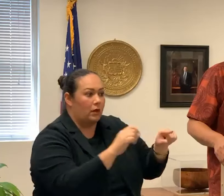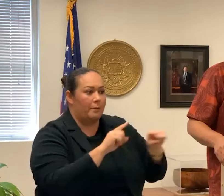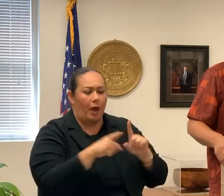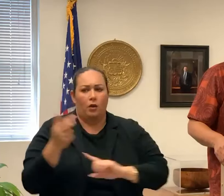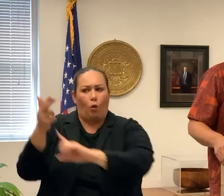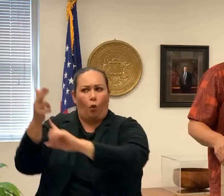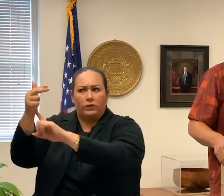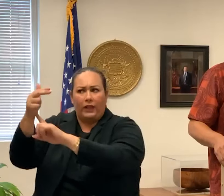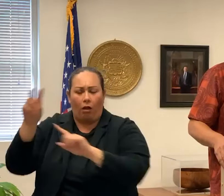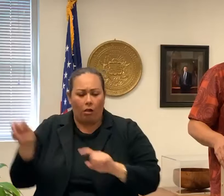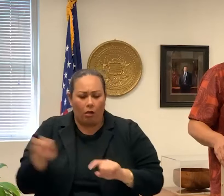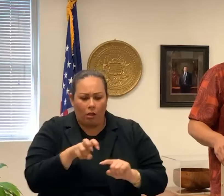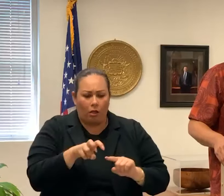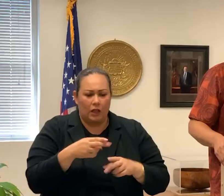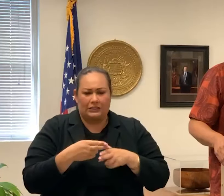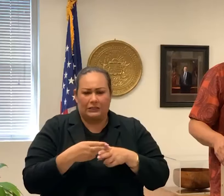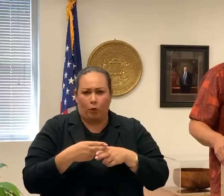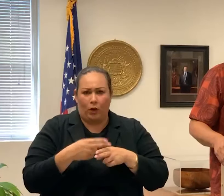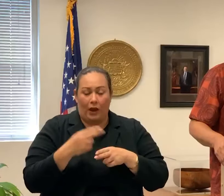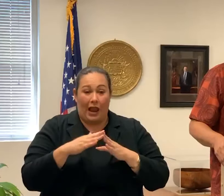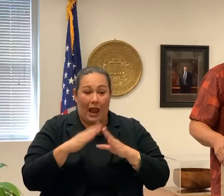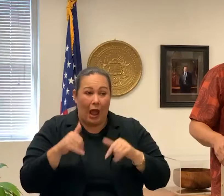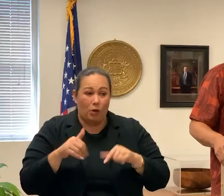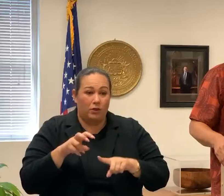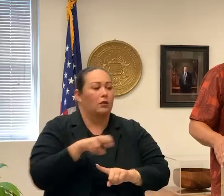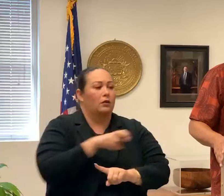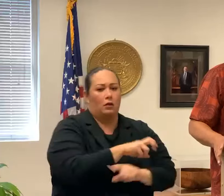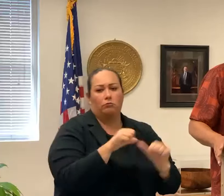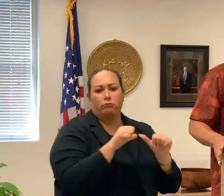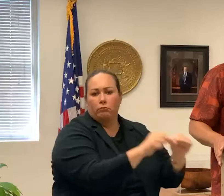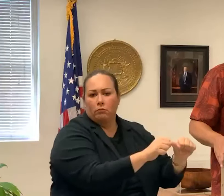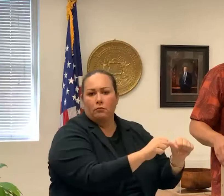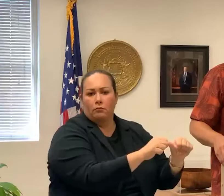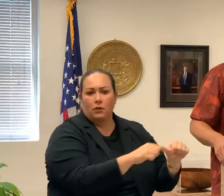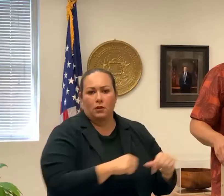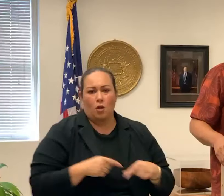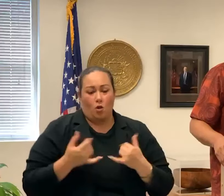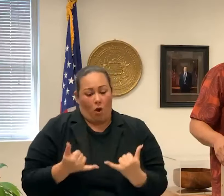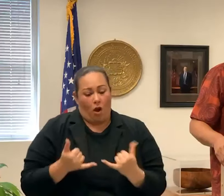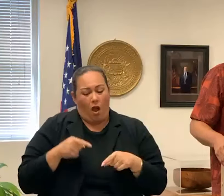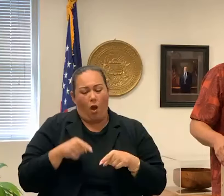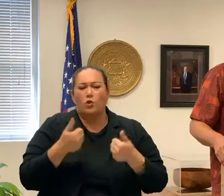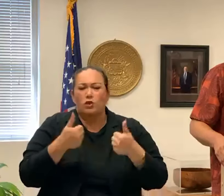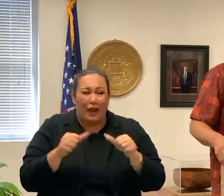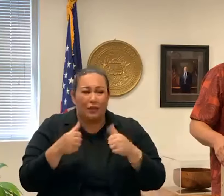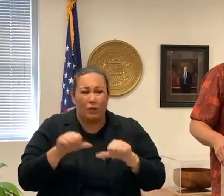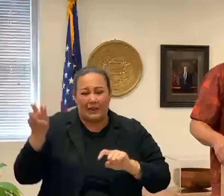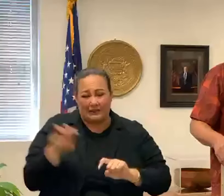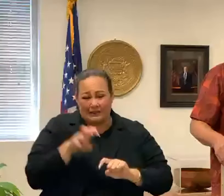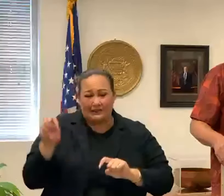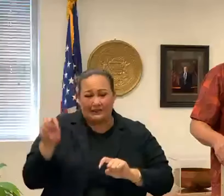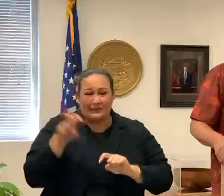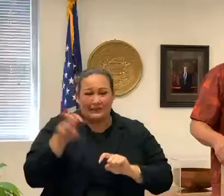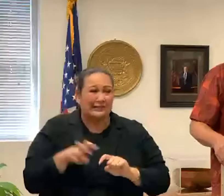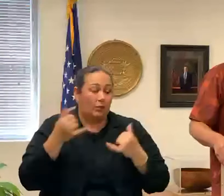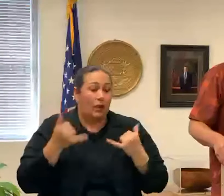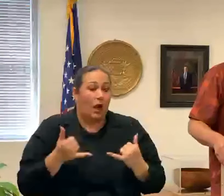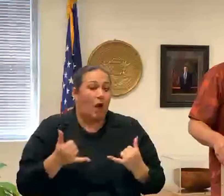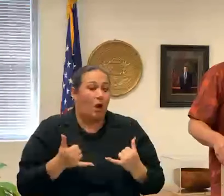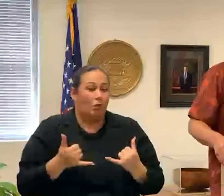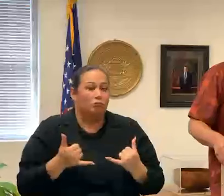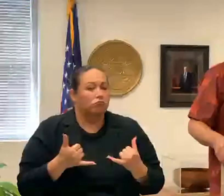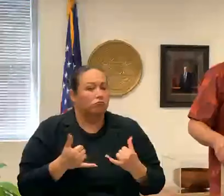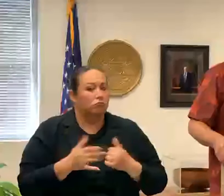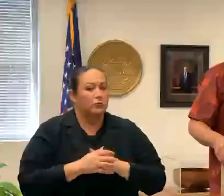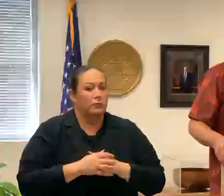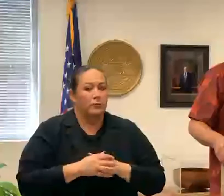hotels. That's not going to be an easy process. We understand that. We're trying everything possible and doing all that we can to make that happen through the